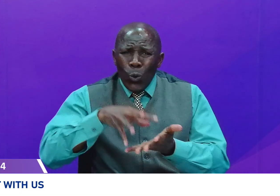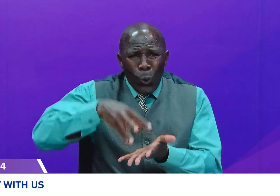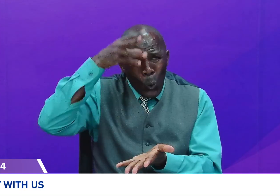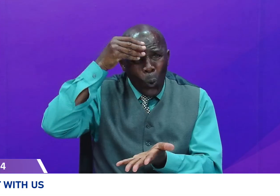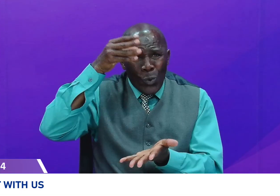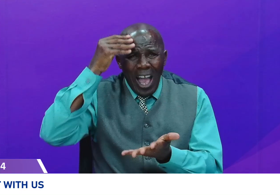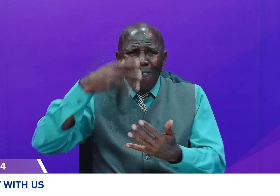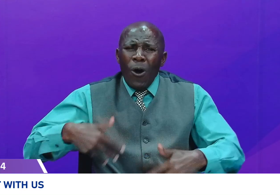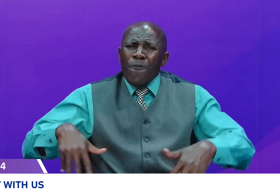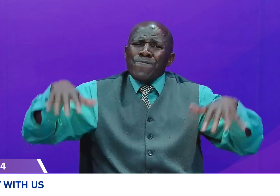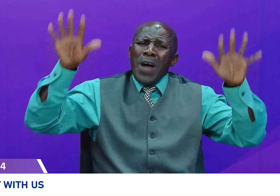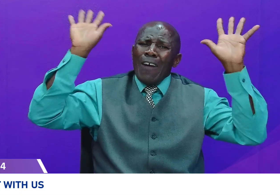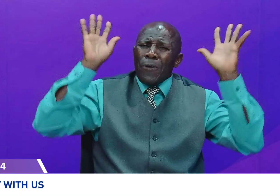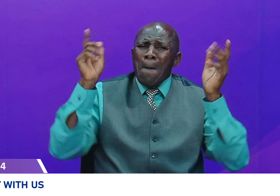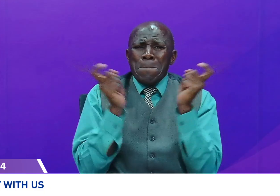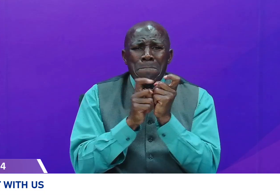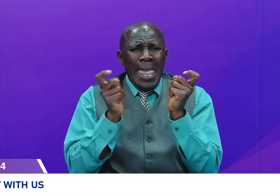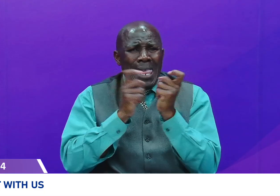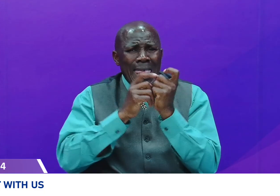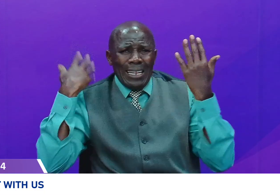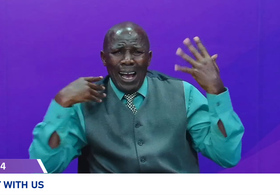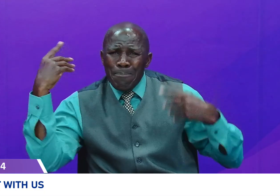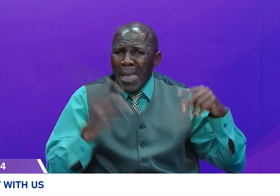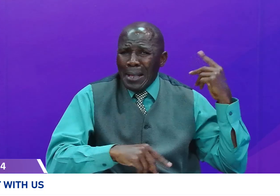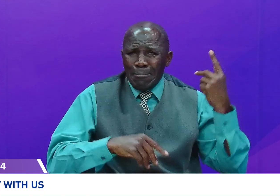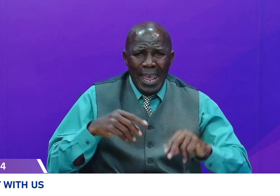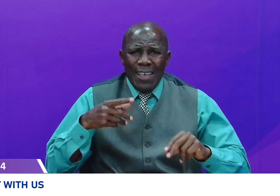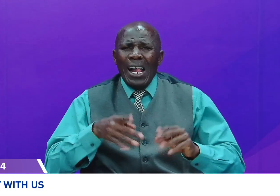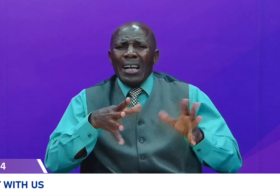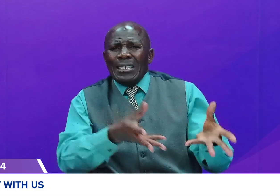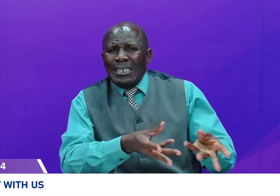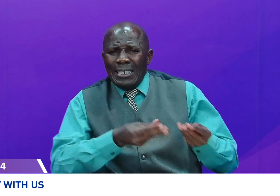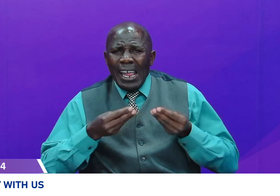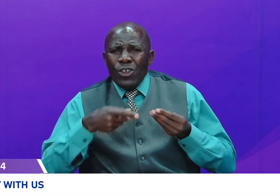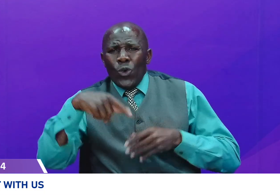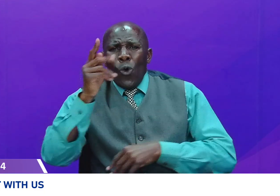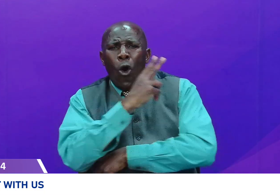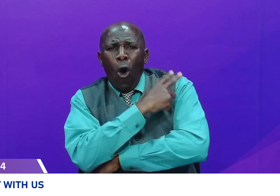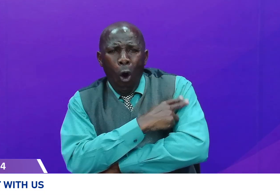showing violent clashes among teenagers and left 15-year-old